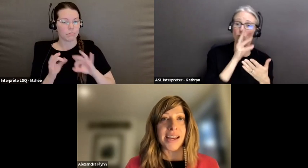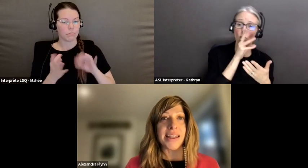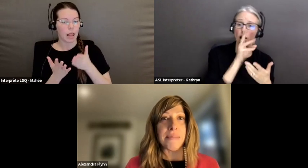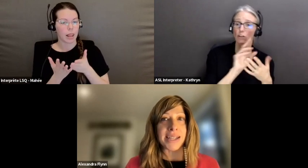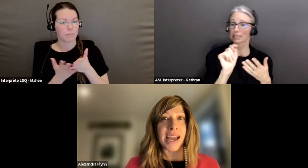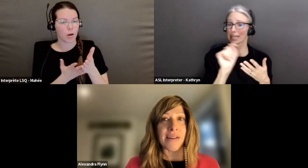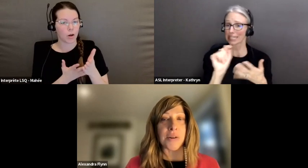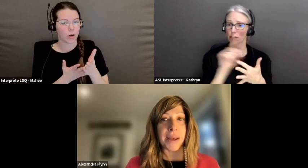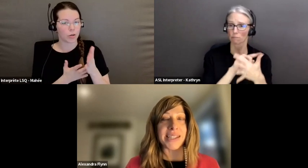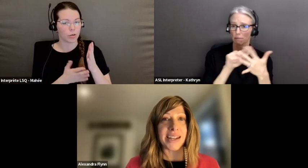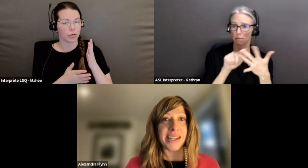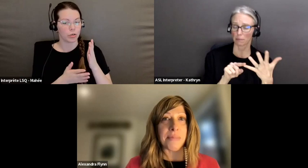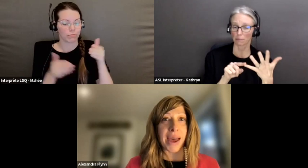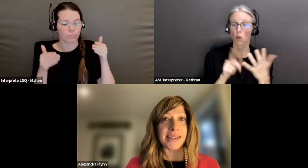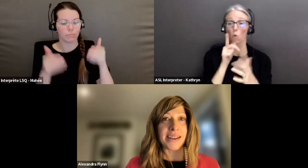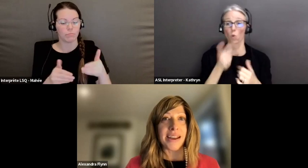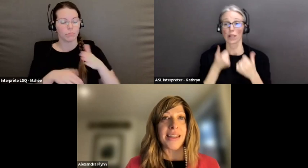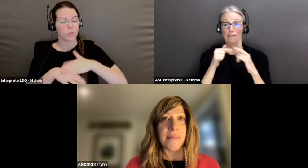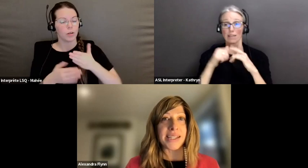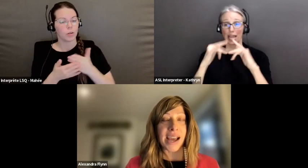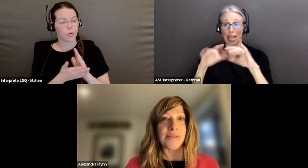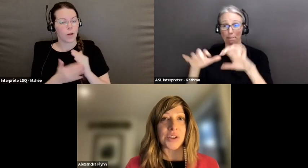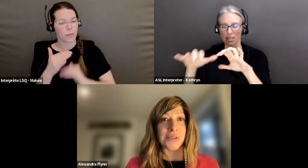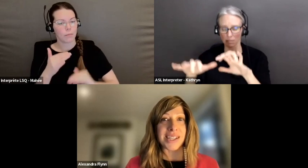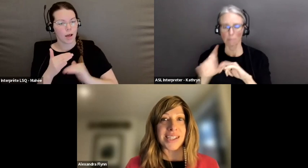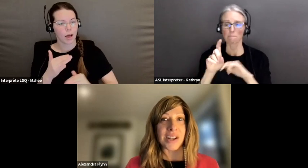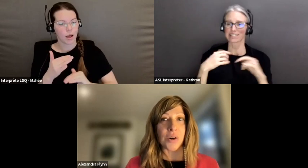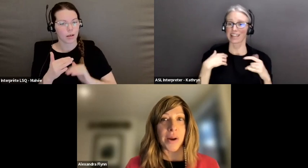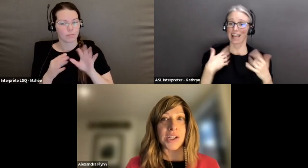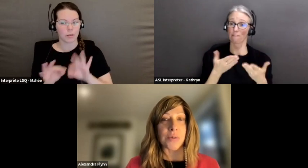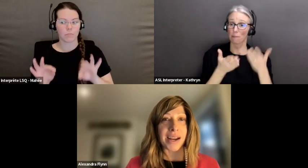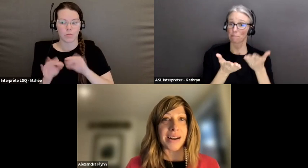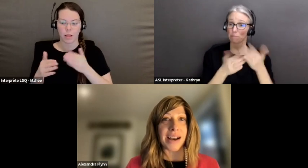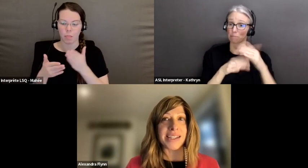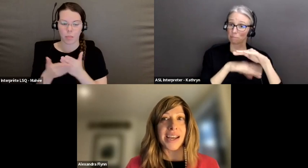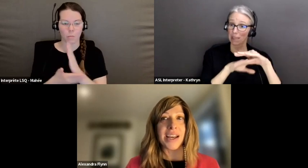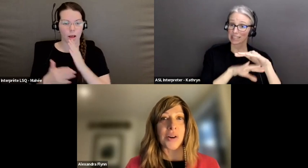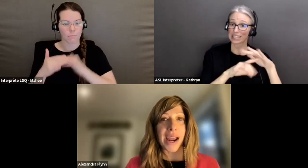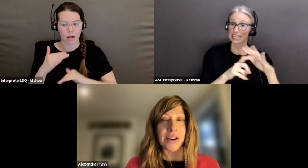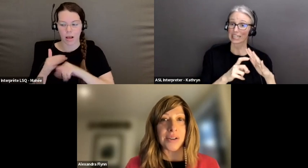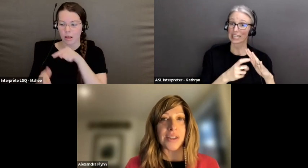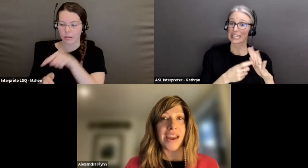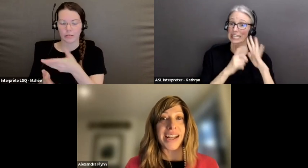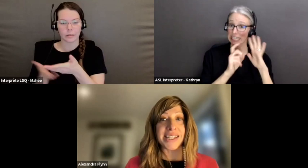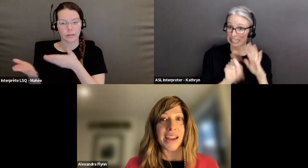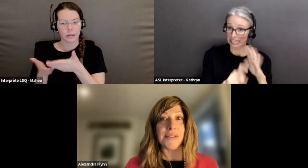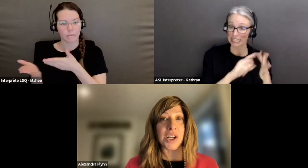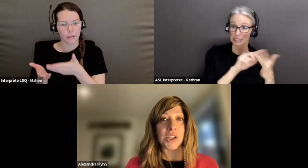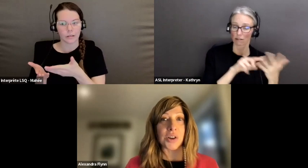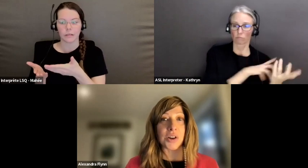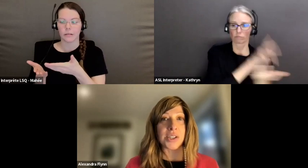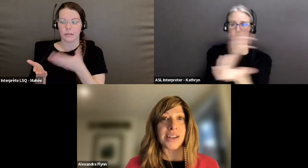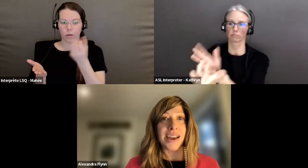encampments, they must have their basic needs met. They must have services that are going to recognize their health and